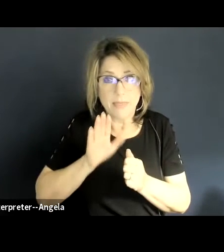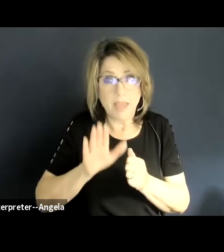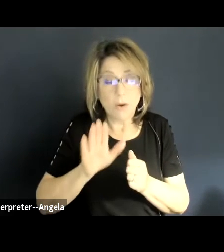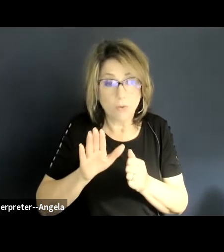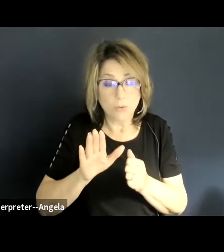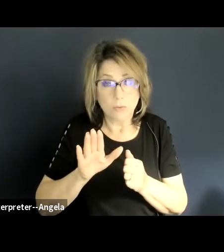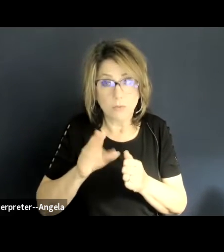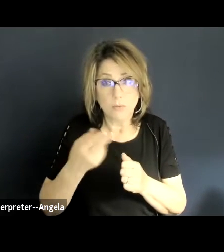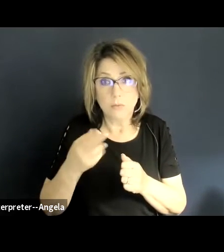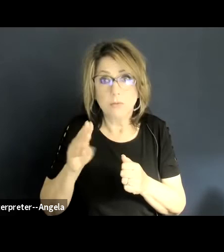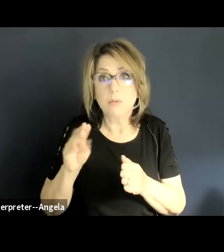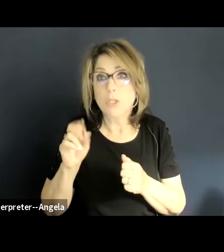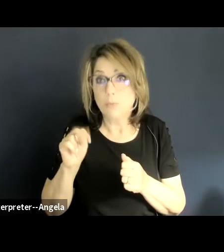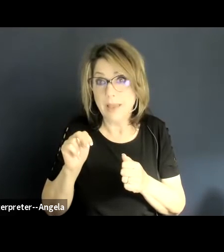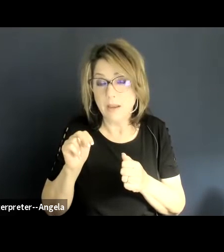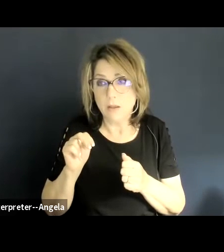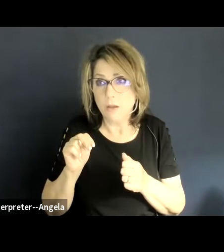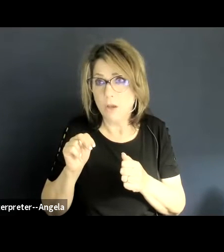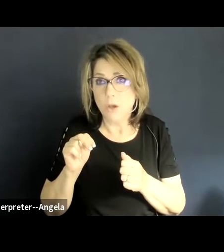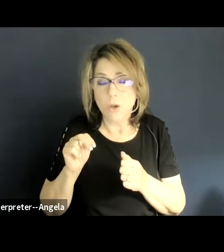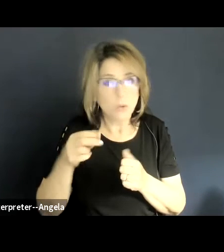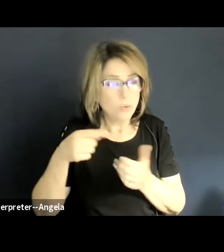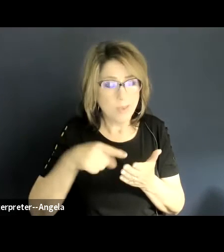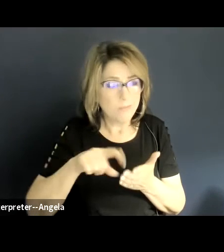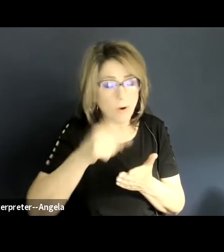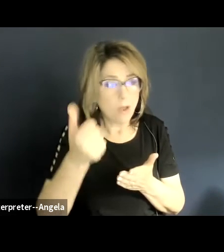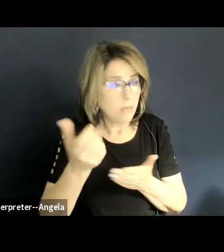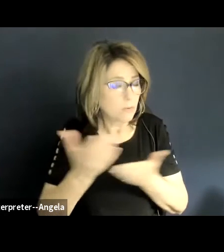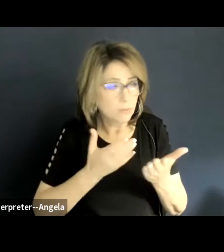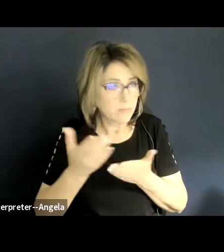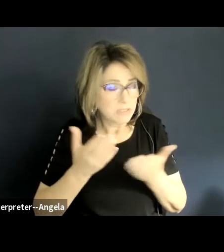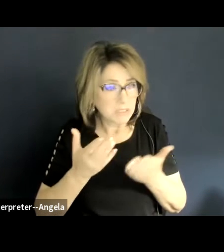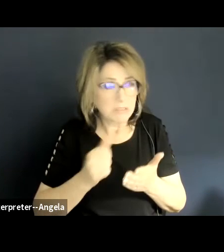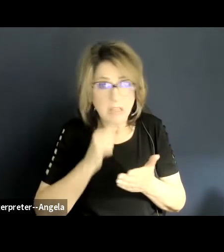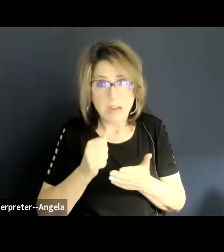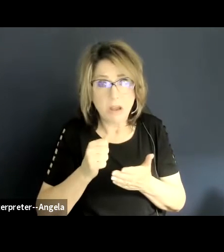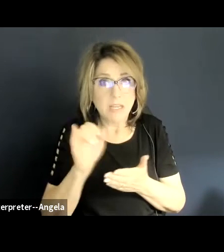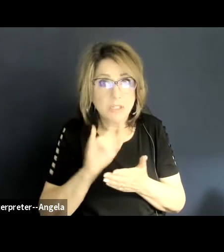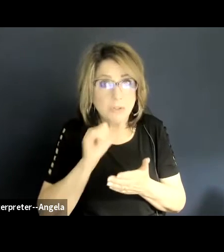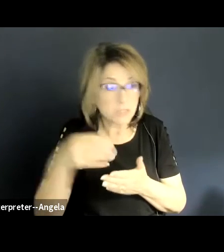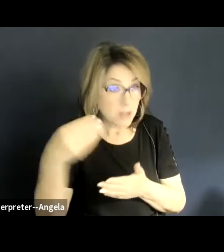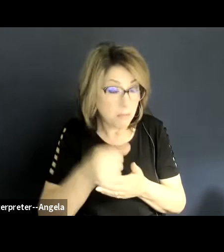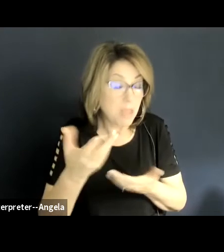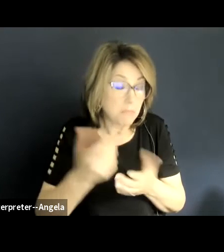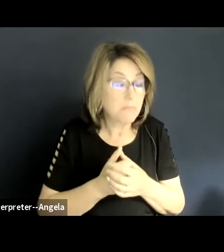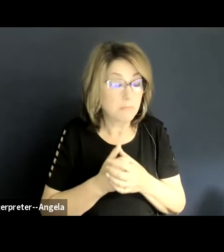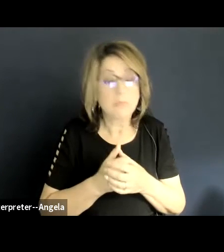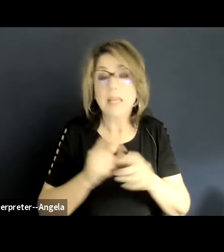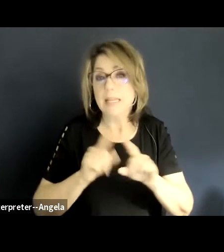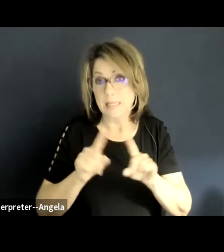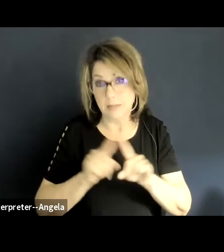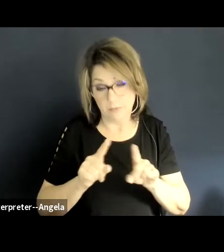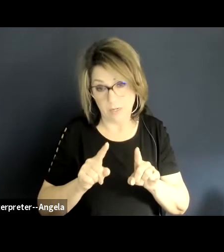theirs to cover any ancillary services that they may not be covered. And there's going to be different